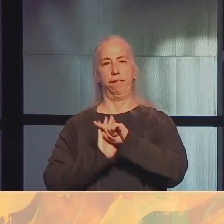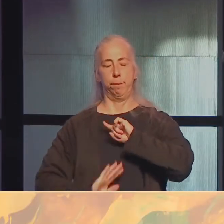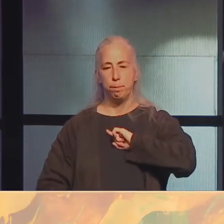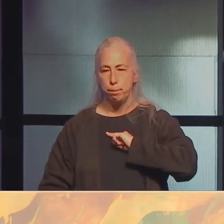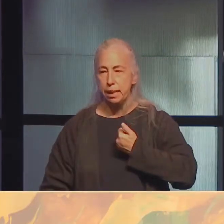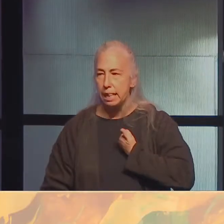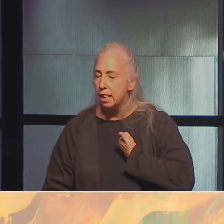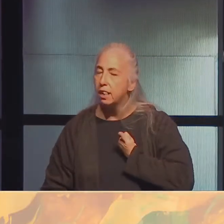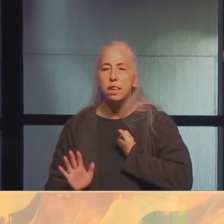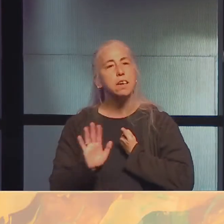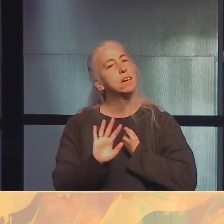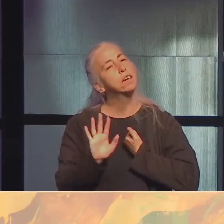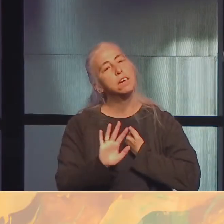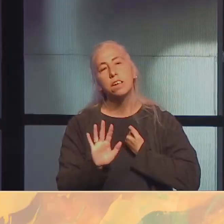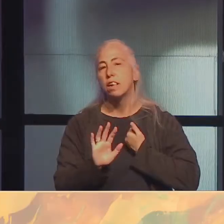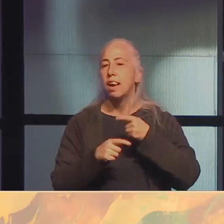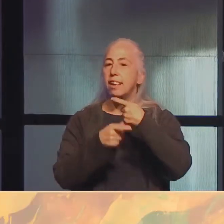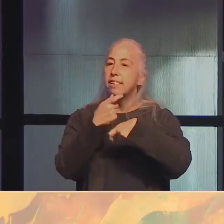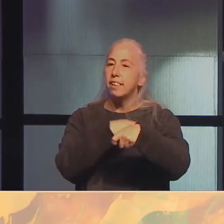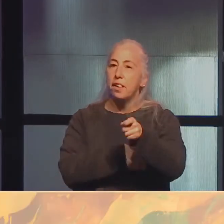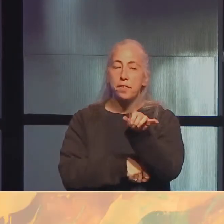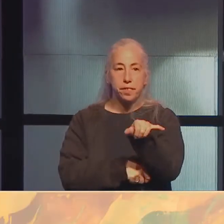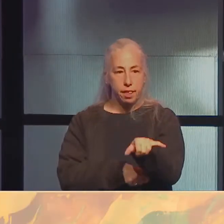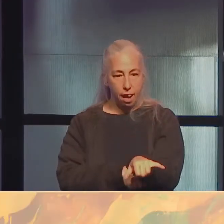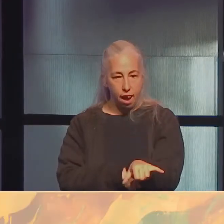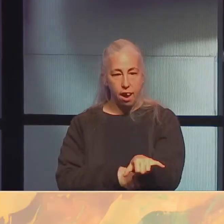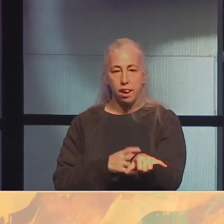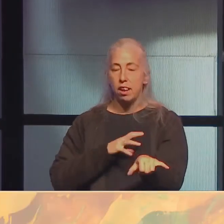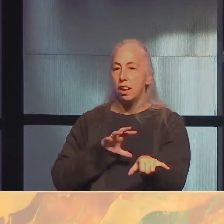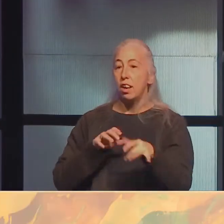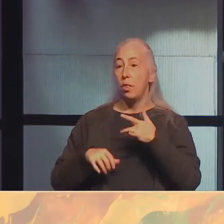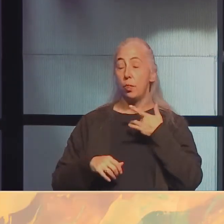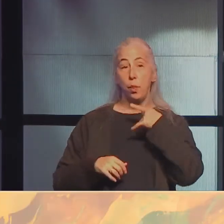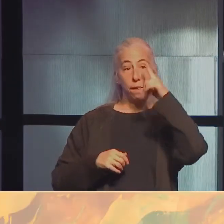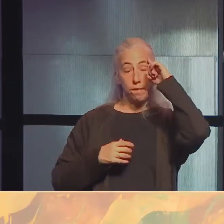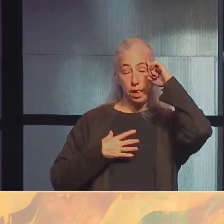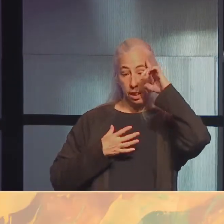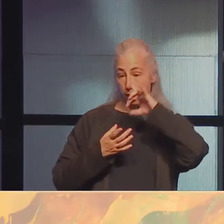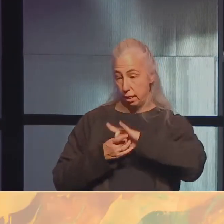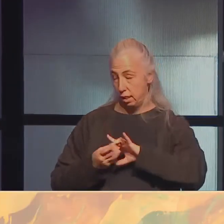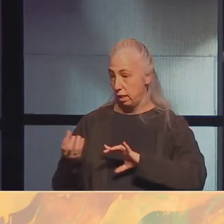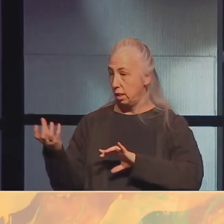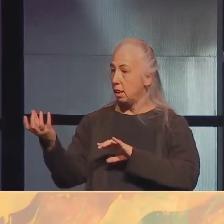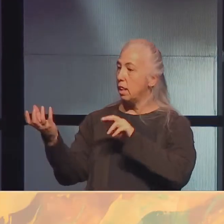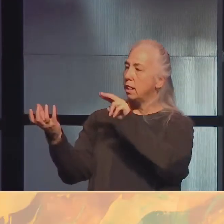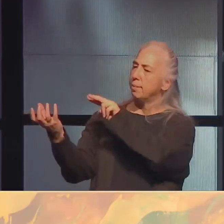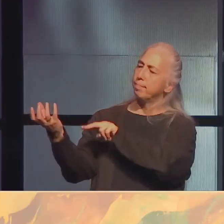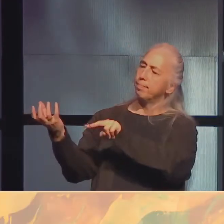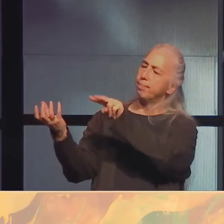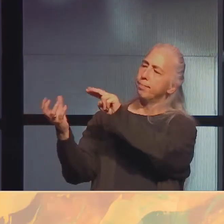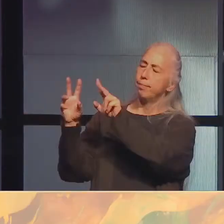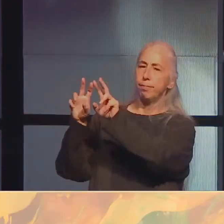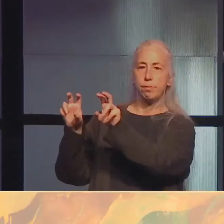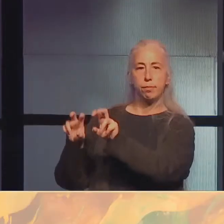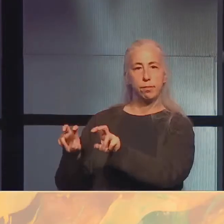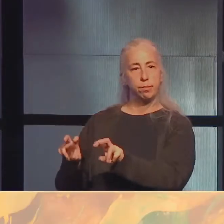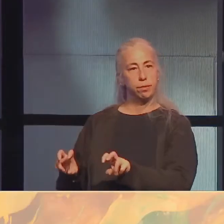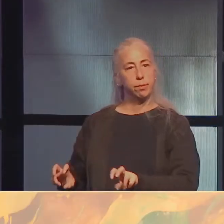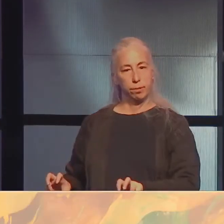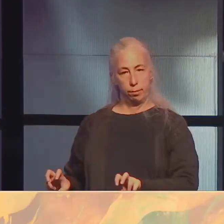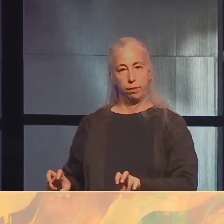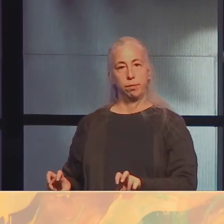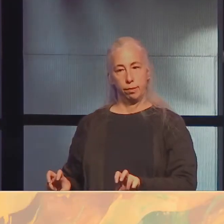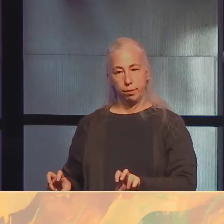the thought feeling. And interrogating and examining those emotional schemas, they help us reclaim control of our lives in the midst of